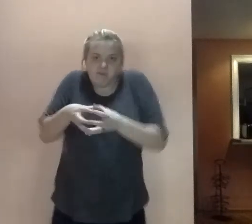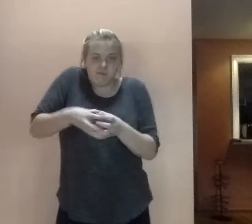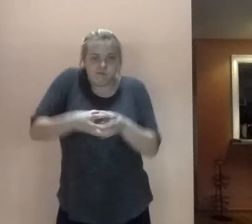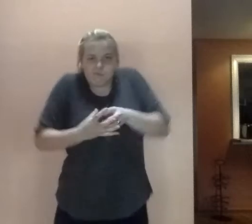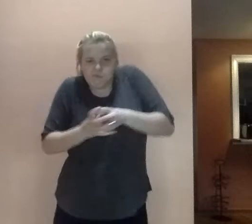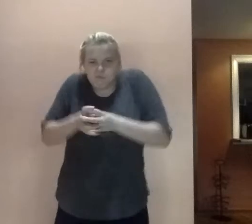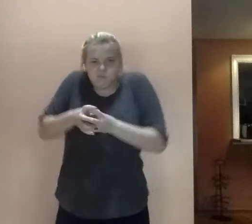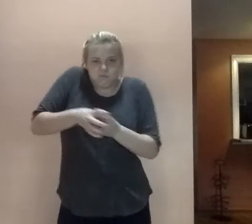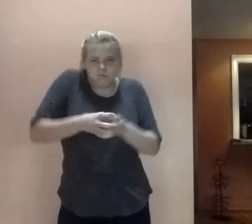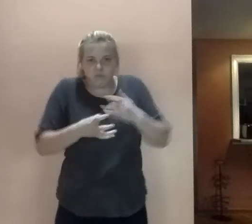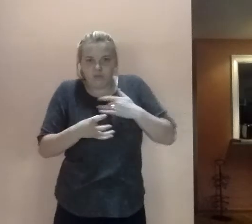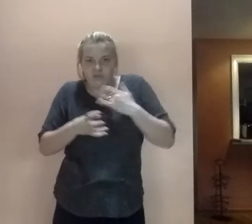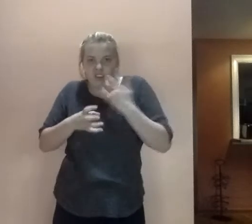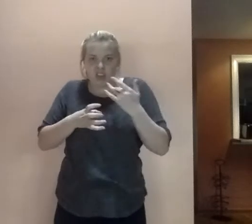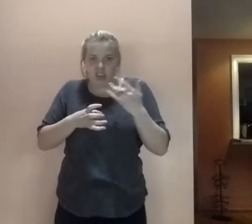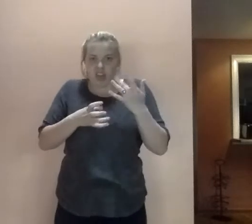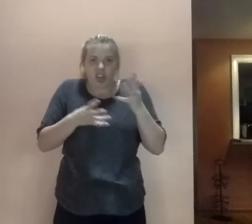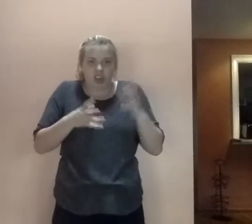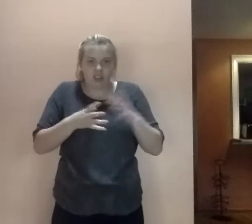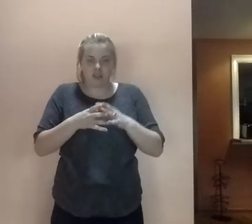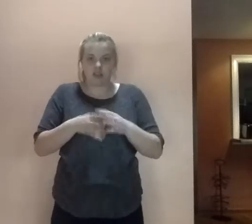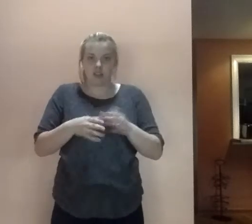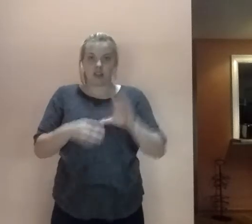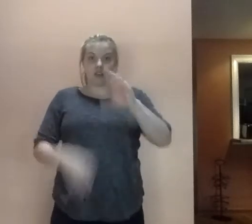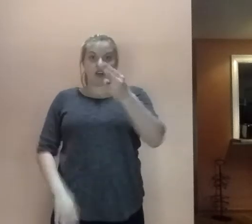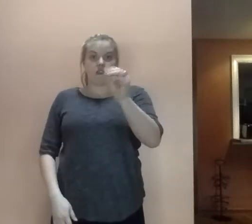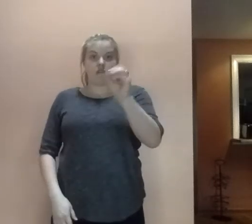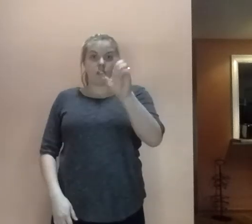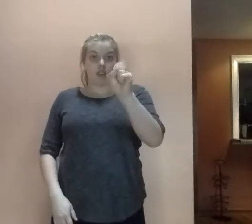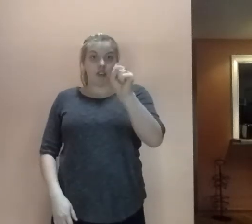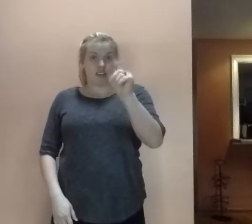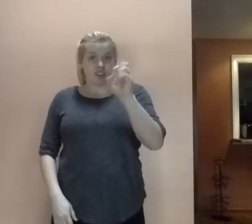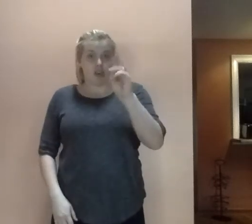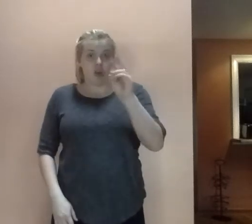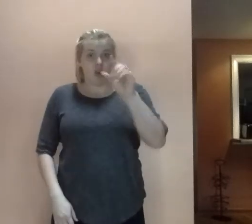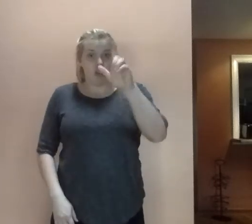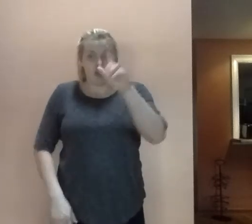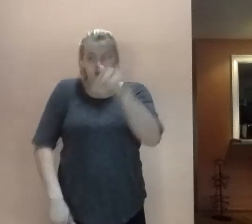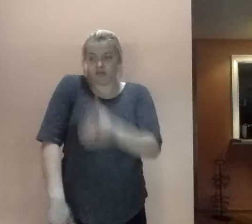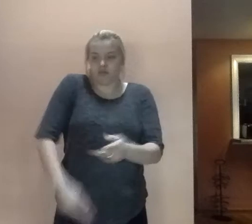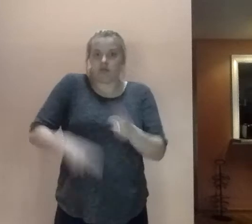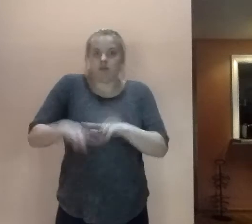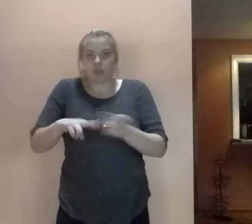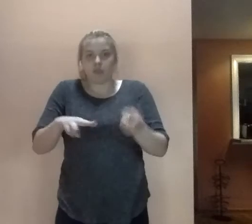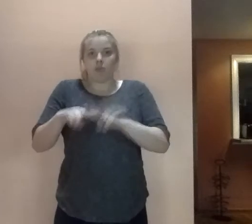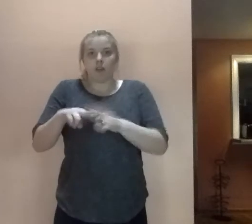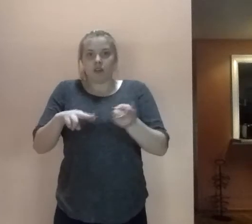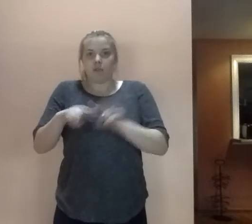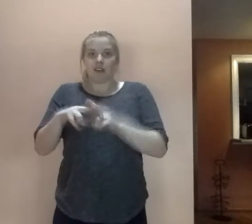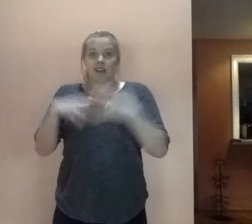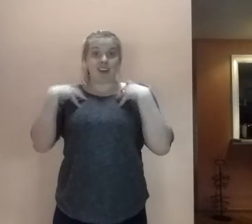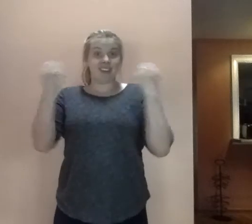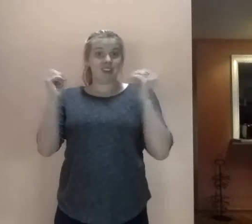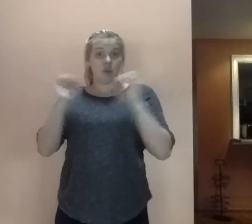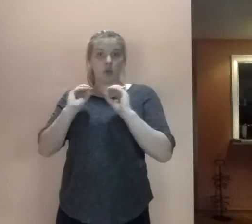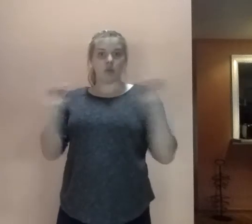our hormone levels. It raises our cholesterol levels. There's nothing healthy about eating the yolk of the egg. But I thought cholesterol and saturated fat wasn't